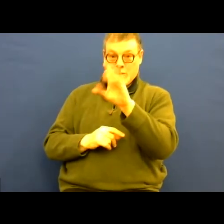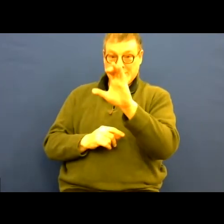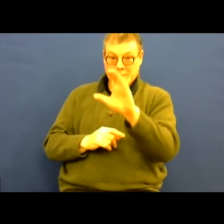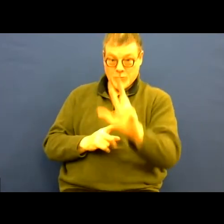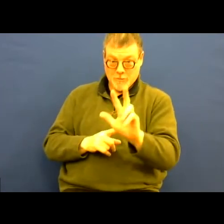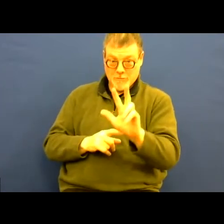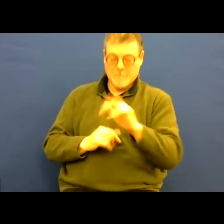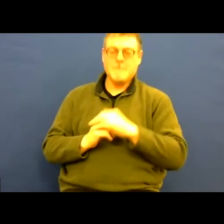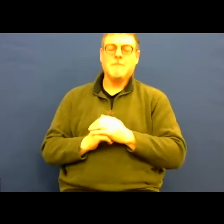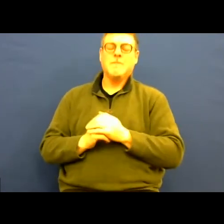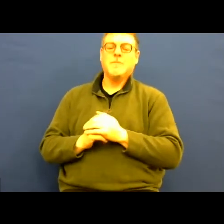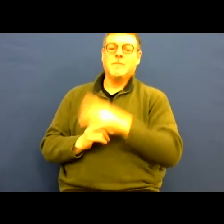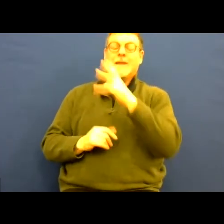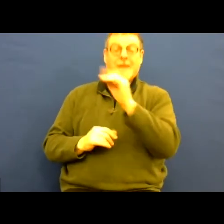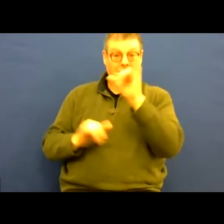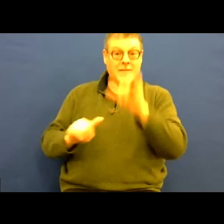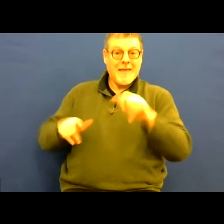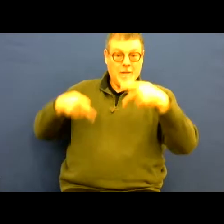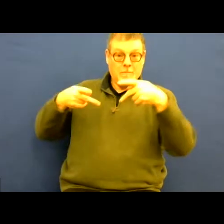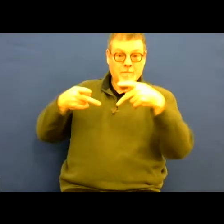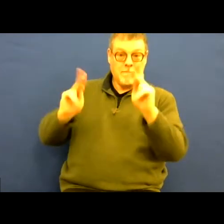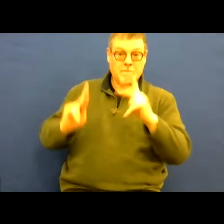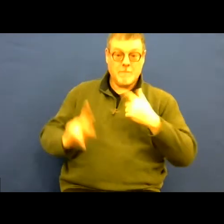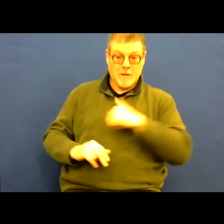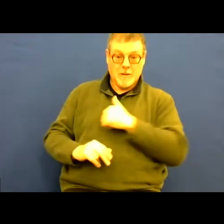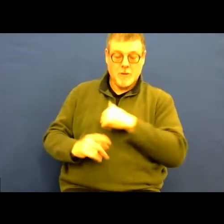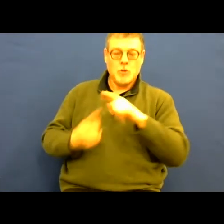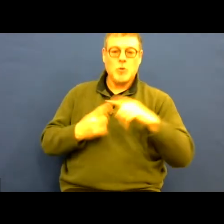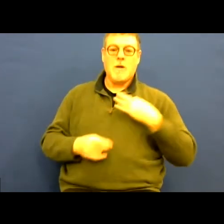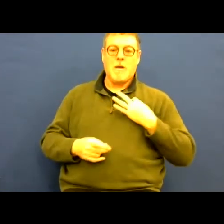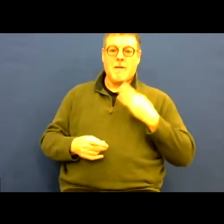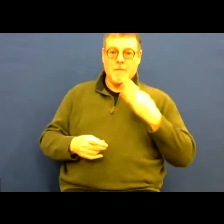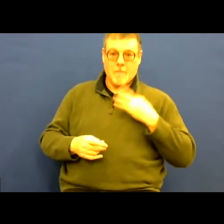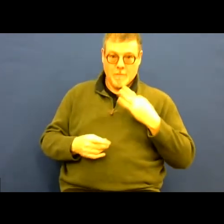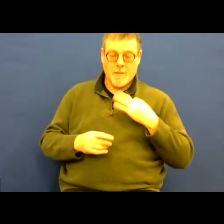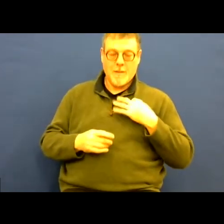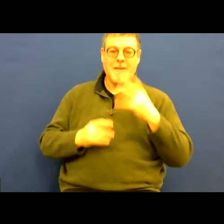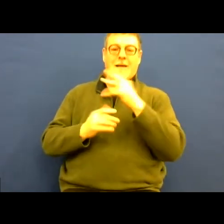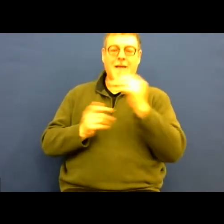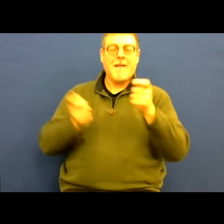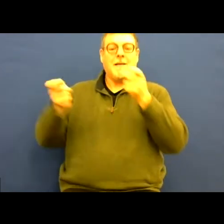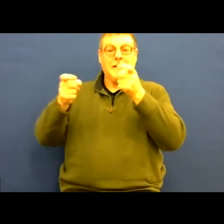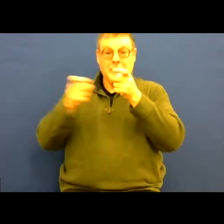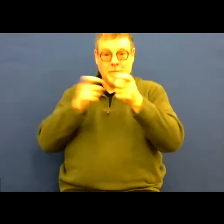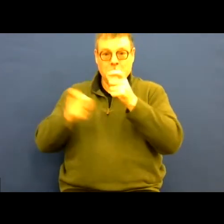501c3, which will allow us to apply for and to administrate